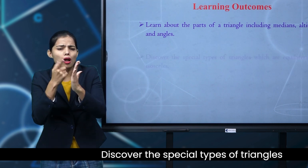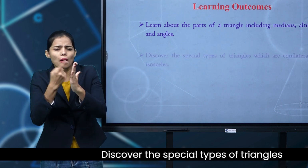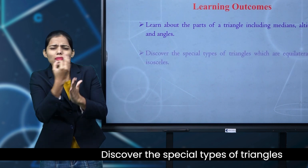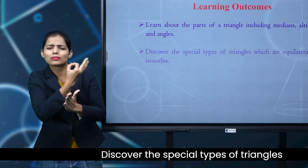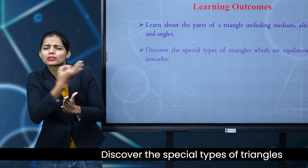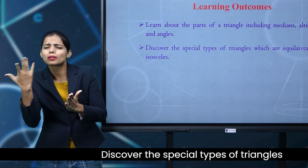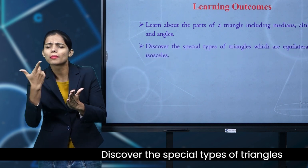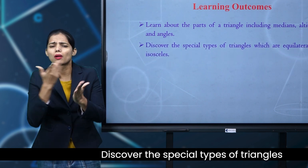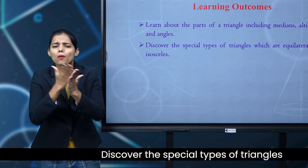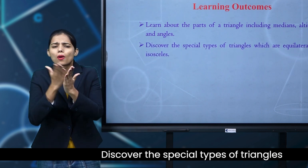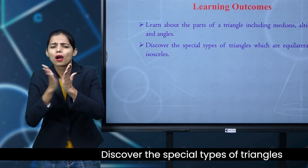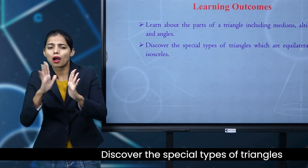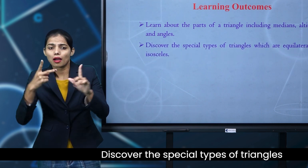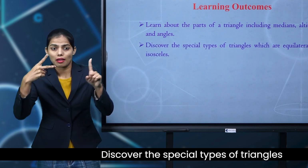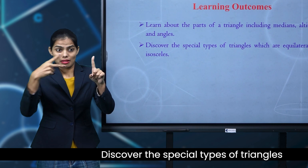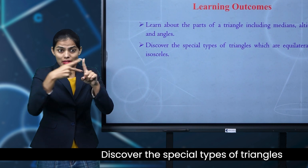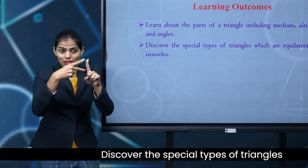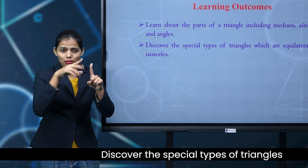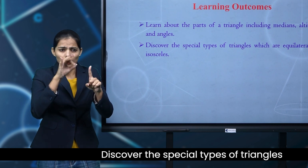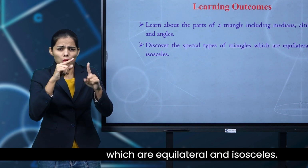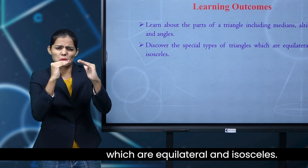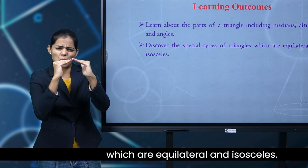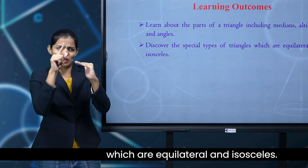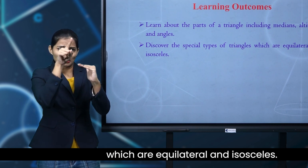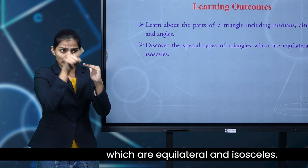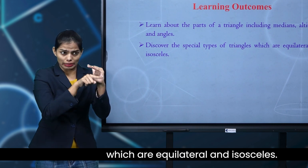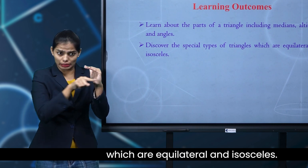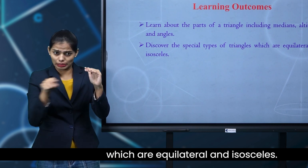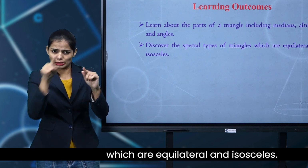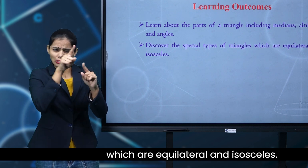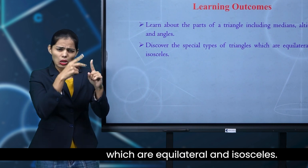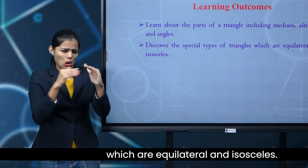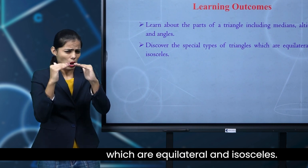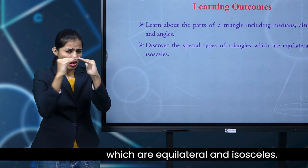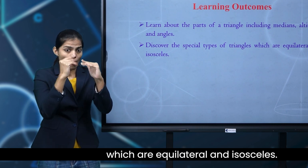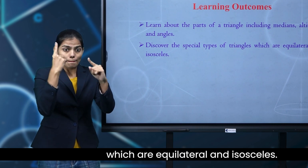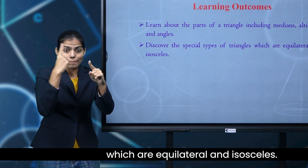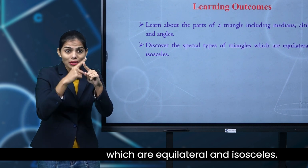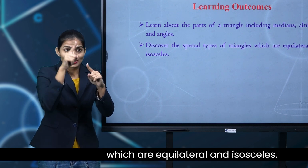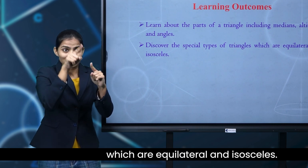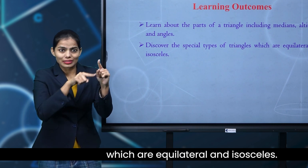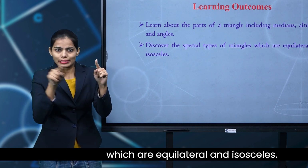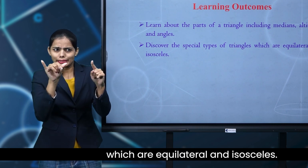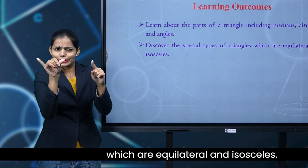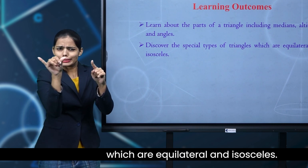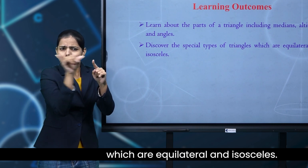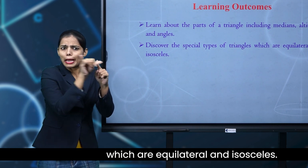Discover the special types of triangles, which are equilateral and isosceles.